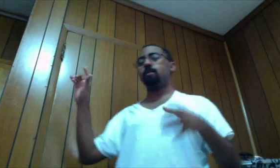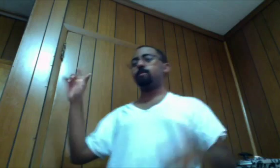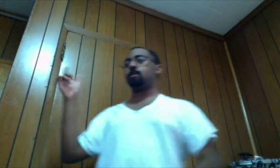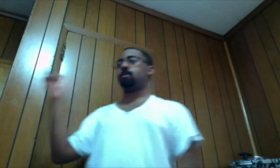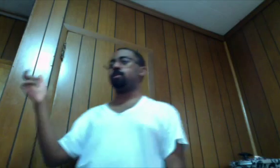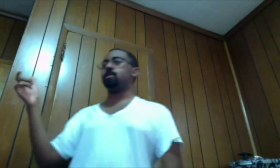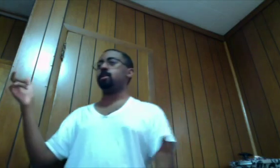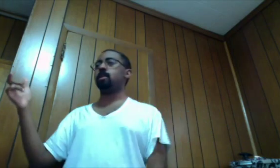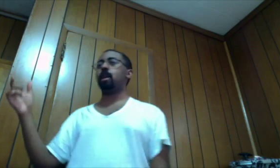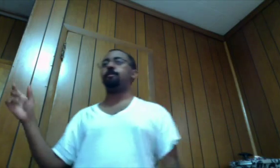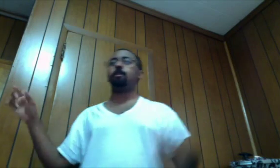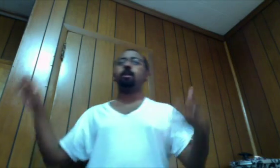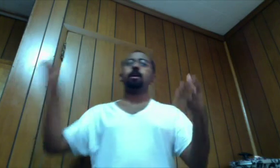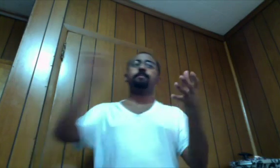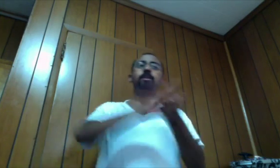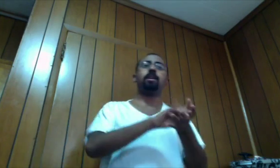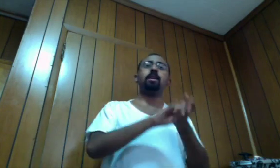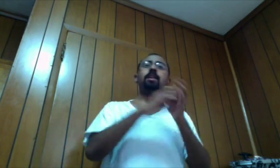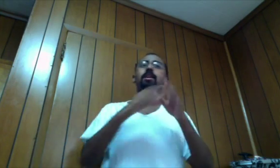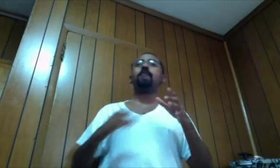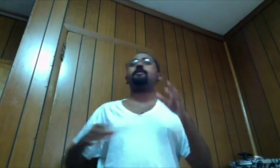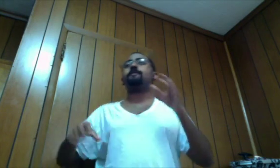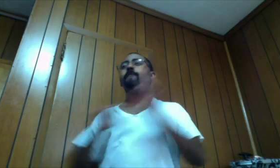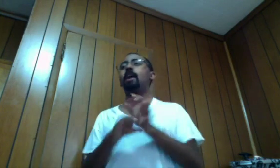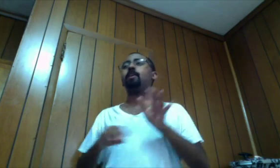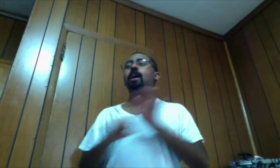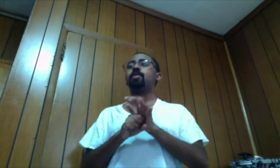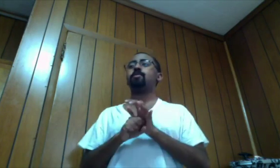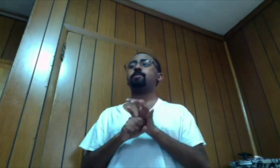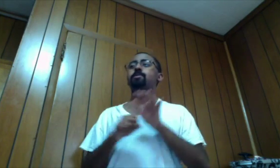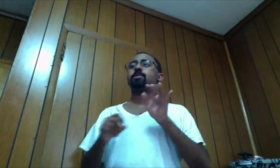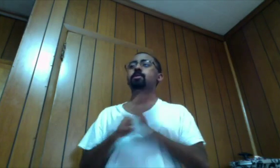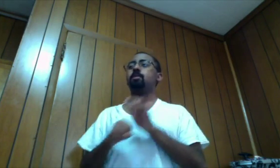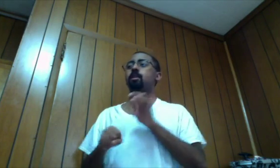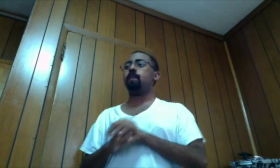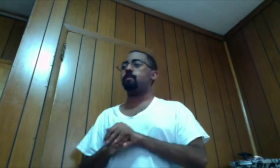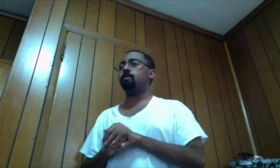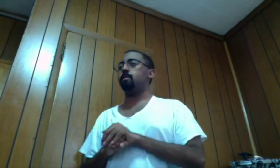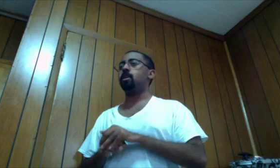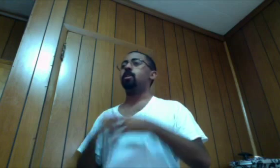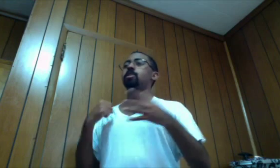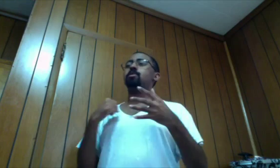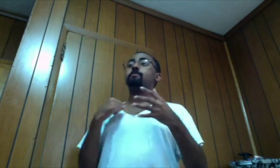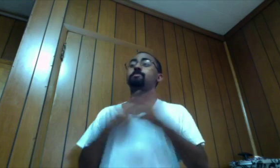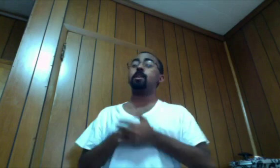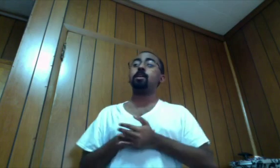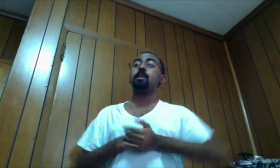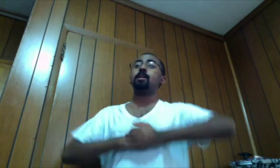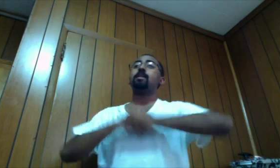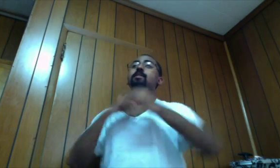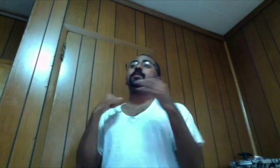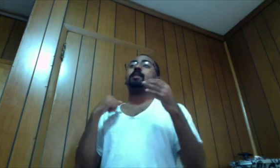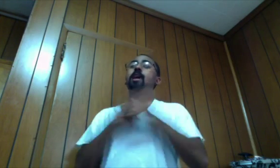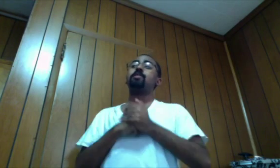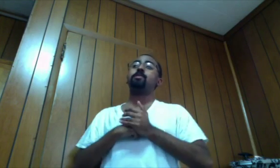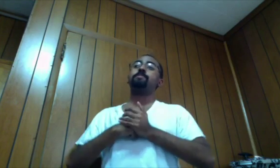the crystal that he gave her, put it in, and it gave her fire attributes to her hoverboard. So I'm thinking that the